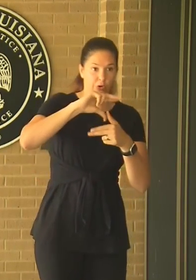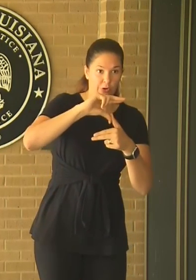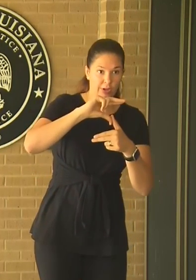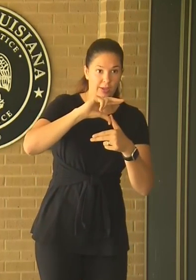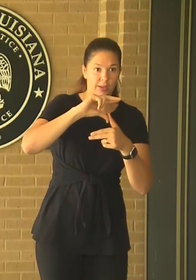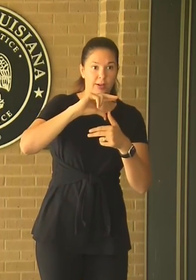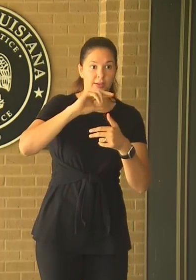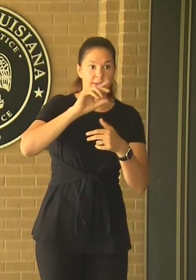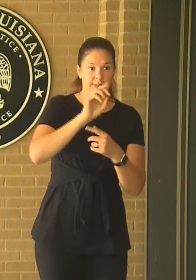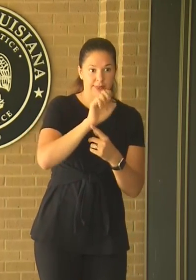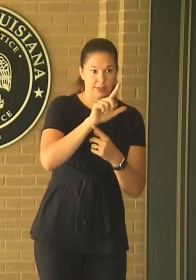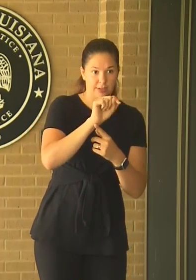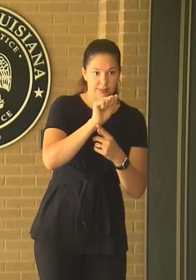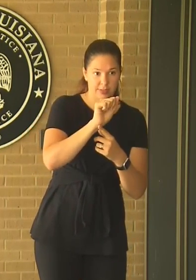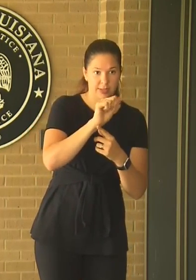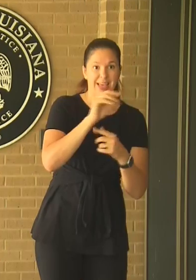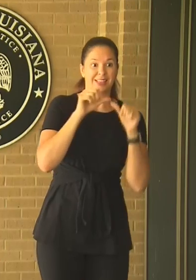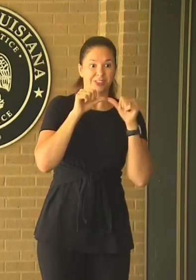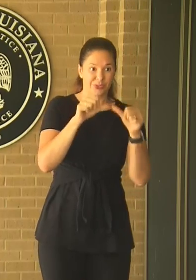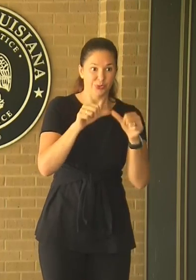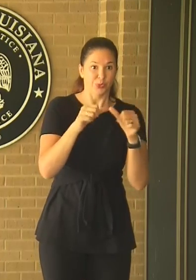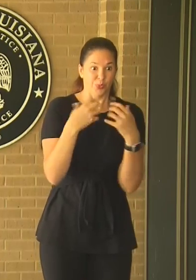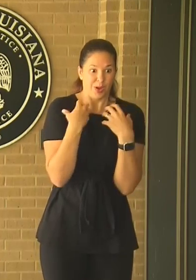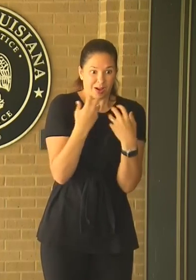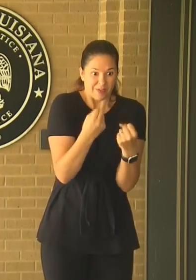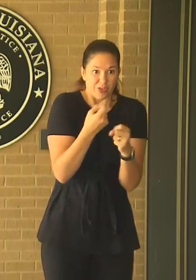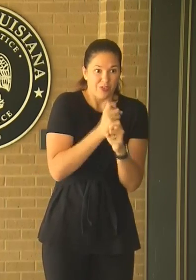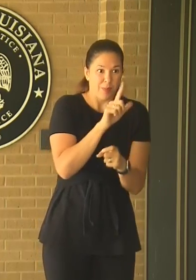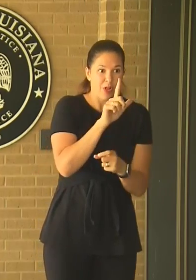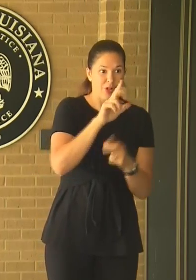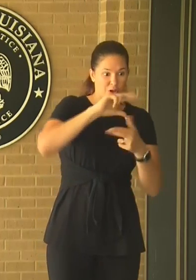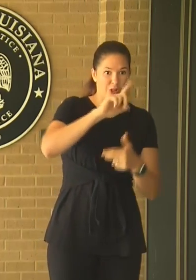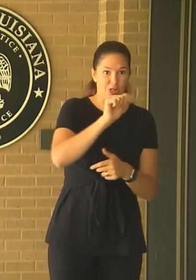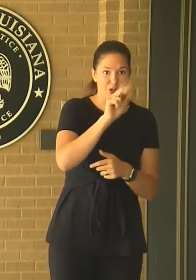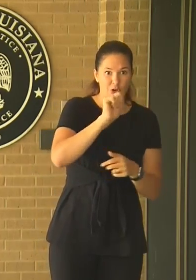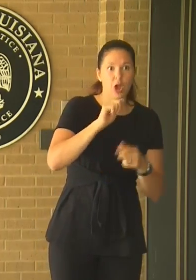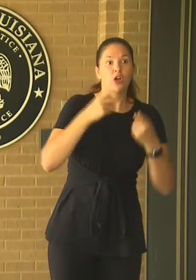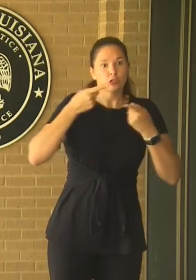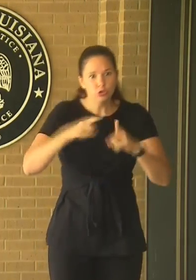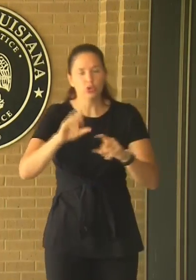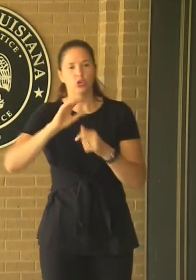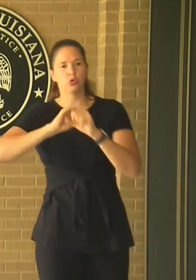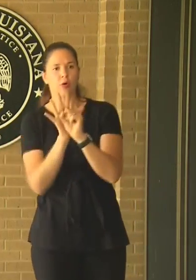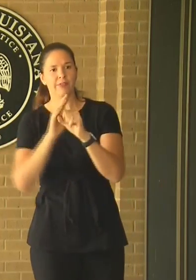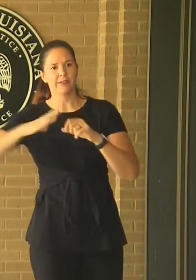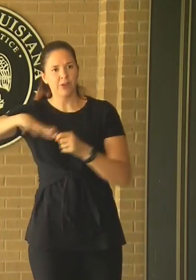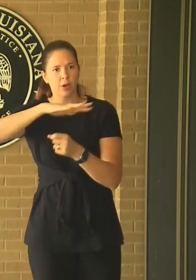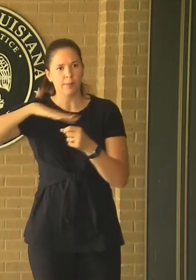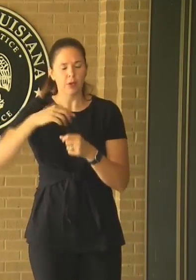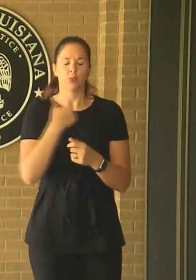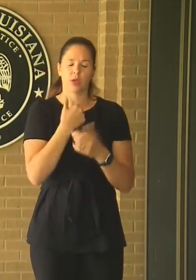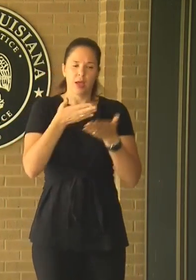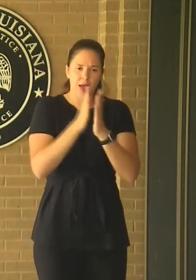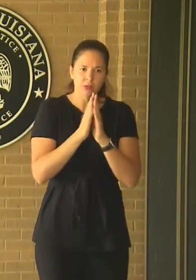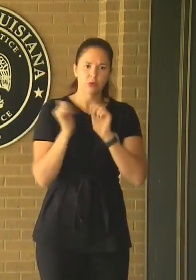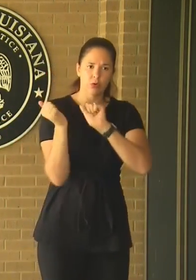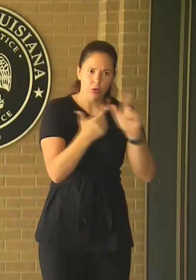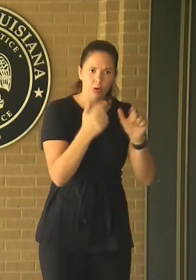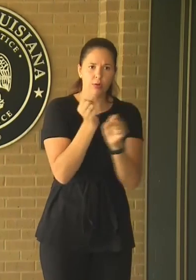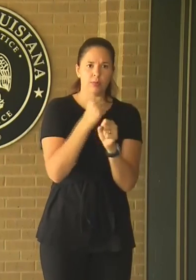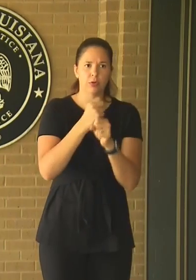Hurricane Delta and continue to recover from Hurricane Laura in a COVID environment. So we ask everyone to make sure that you